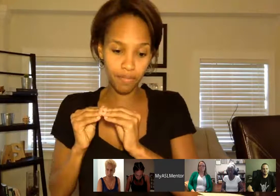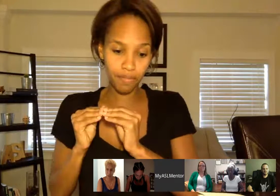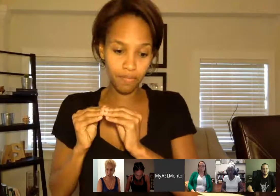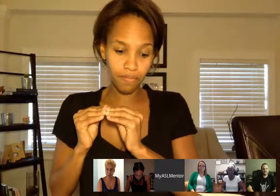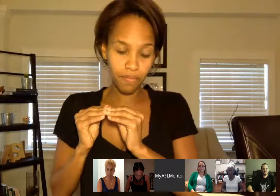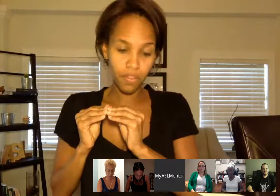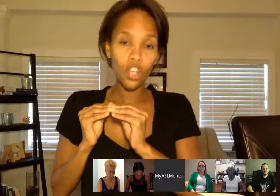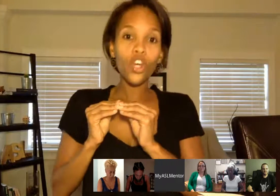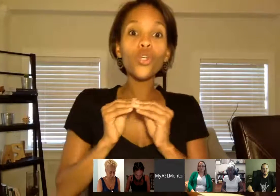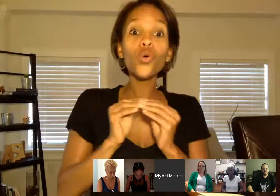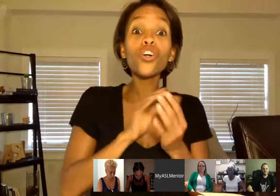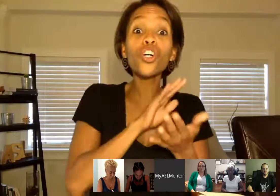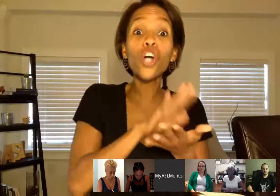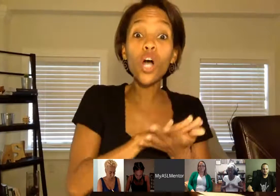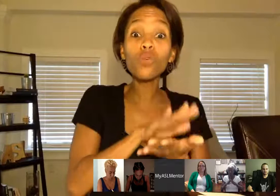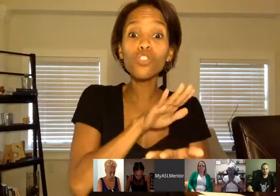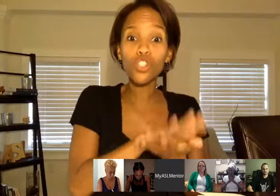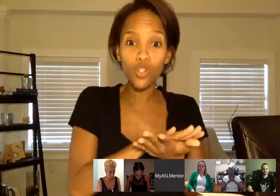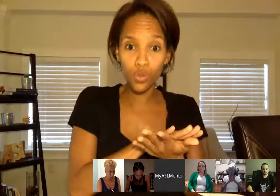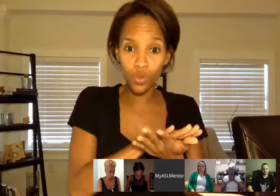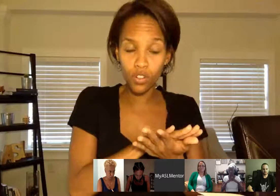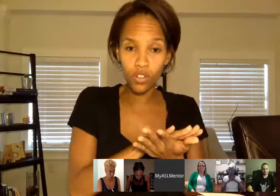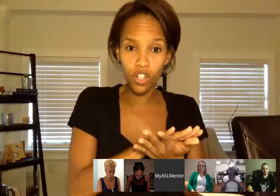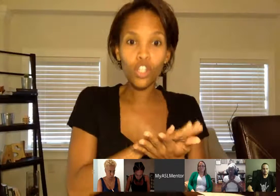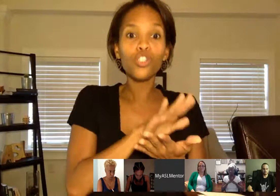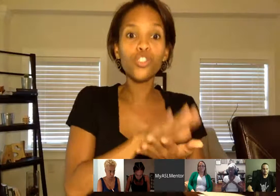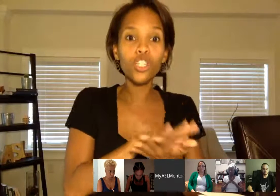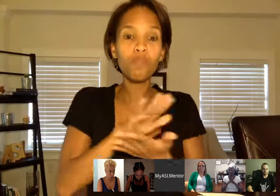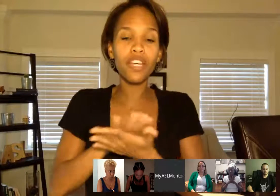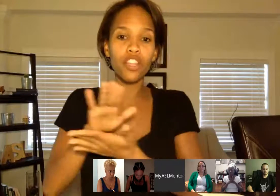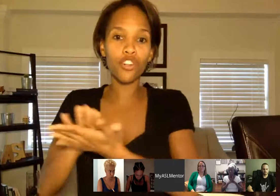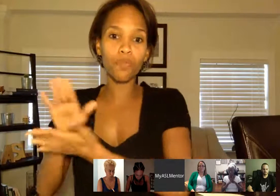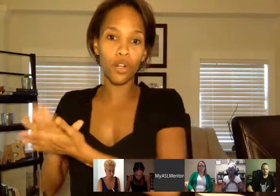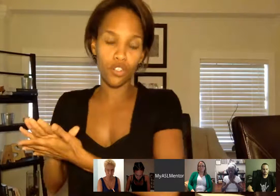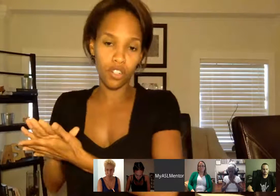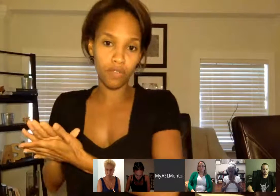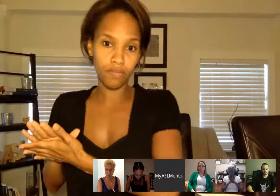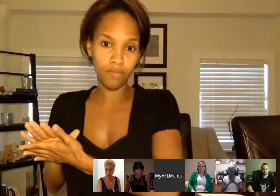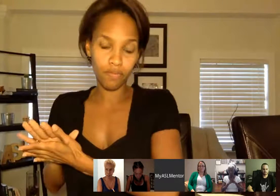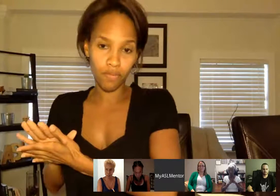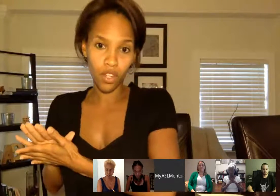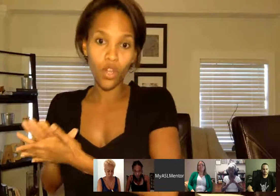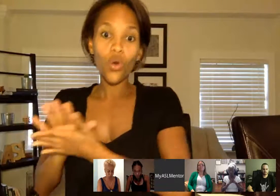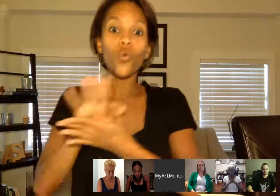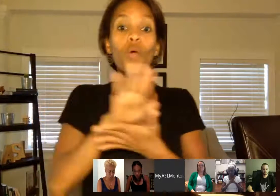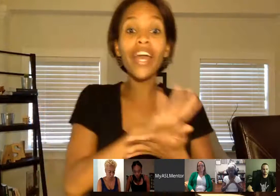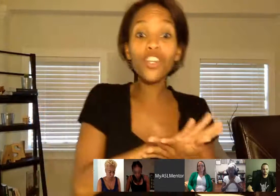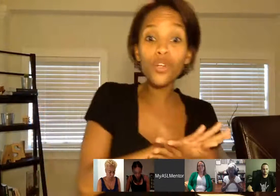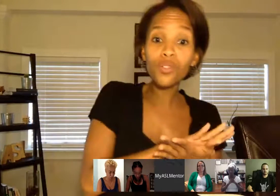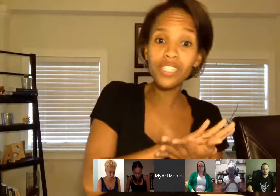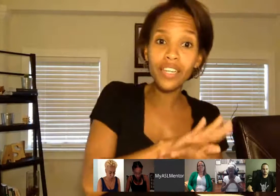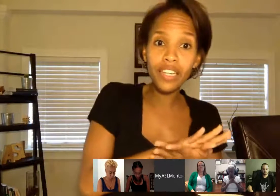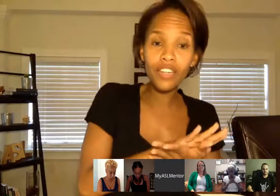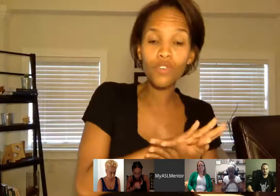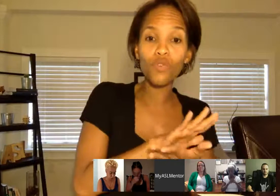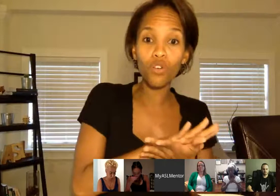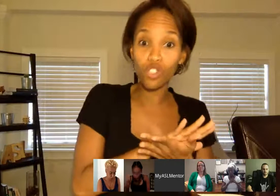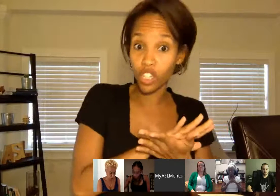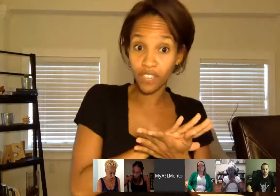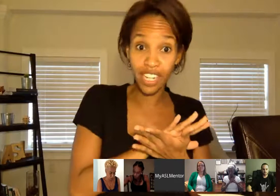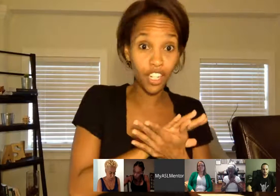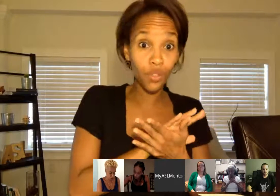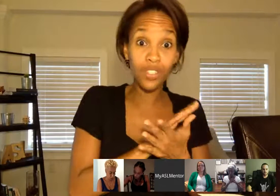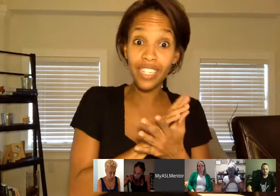voicing, your go-to should be third person. When you see